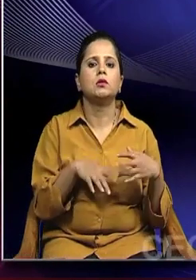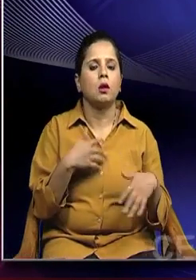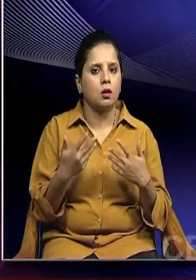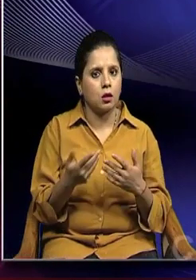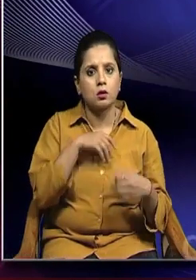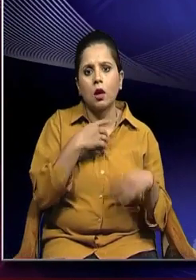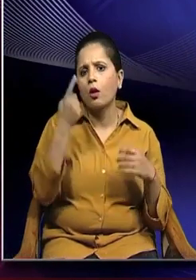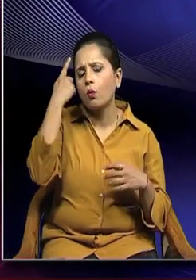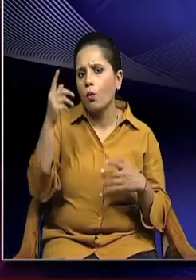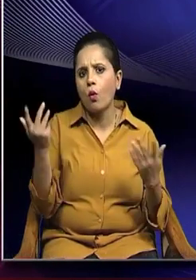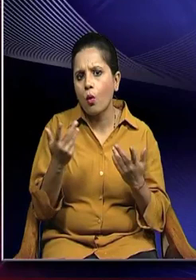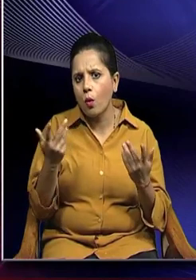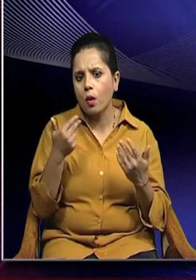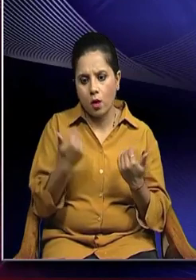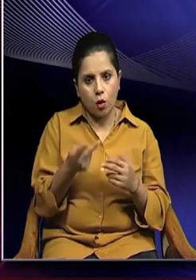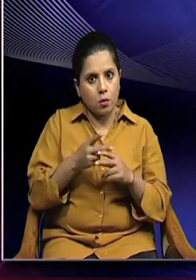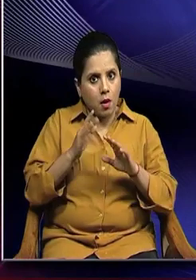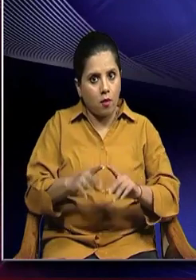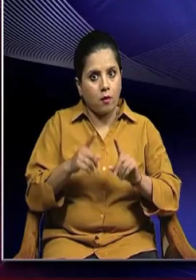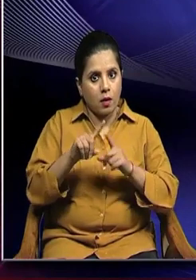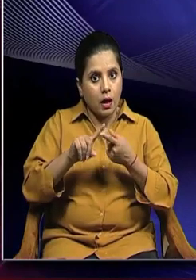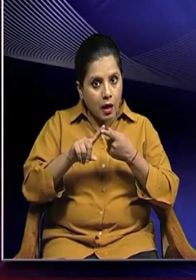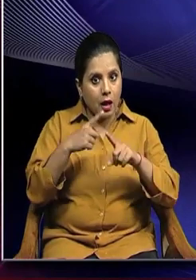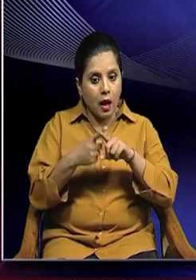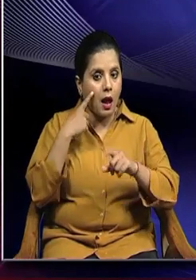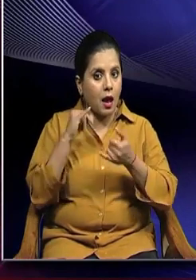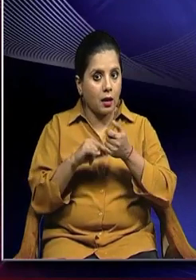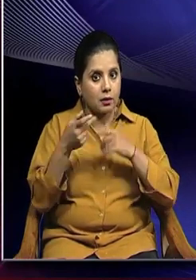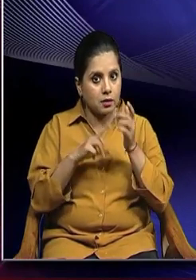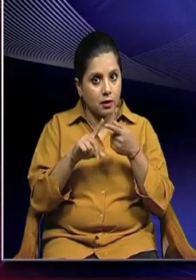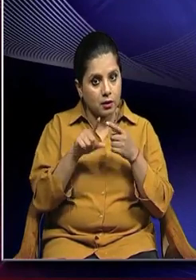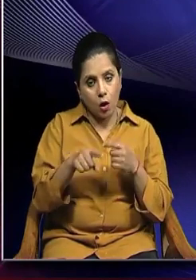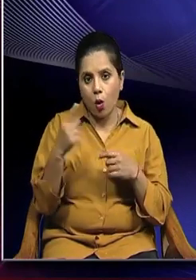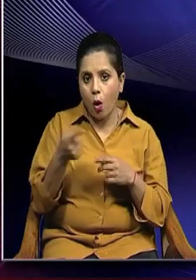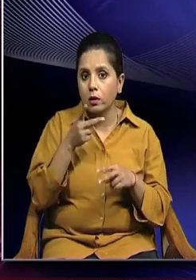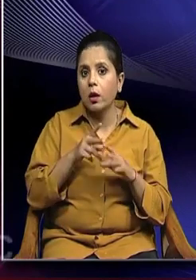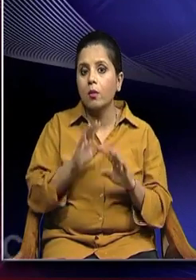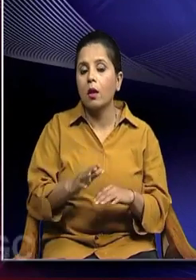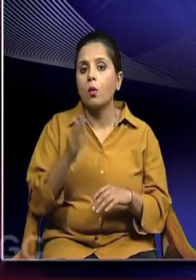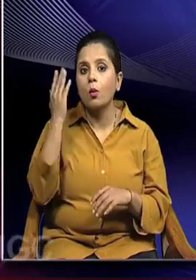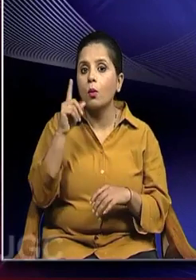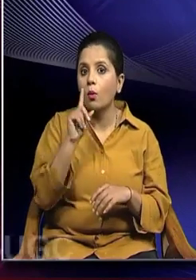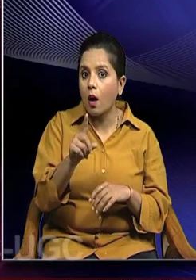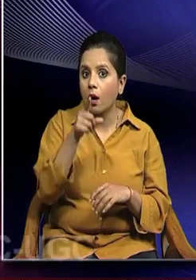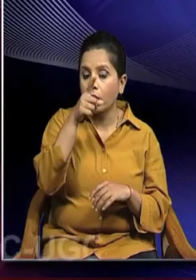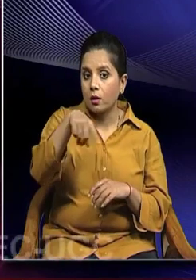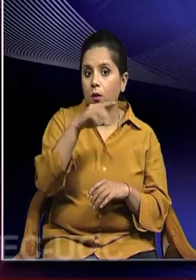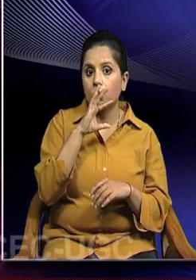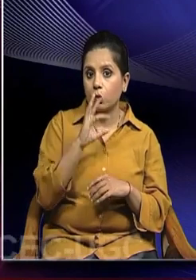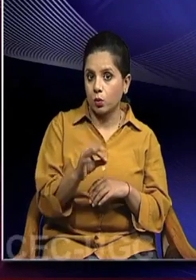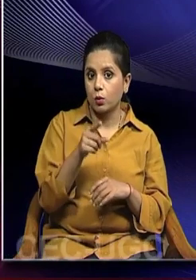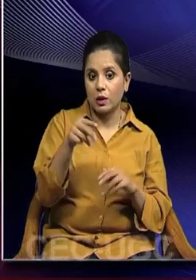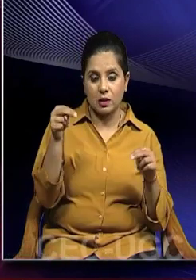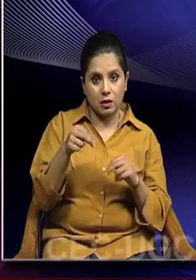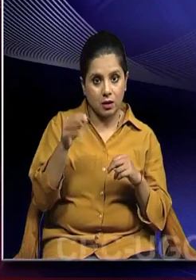for what? Struggle for existence, that you would only exist once you are basically